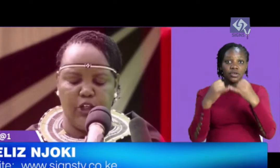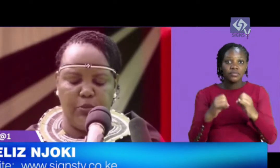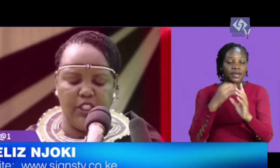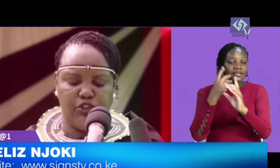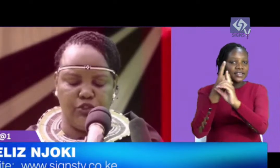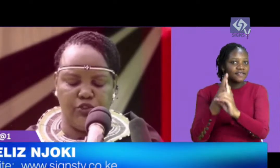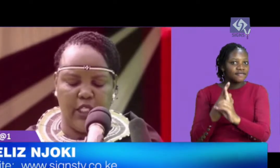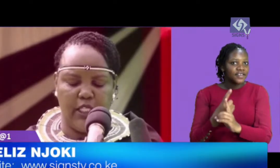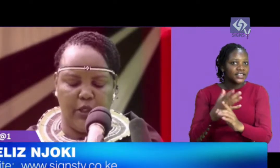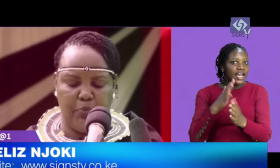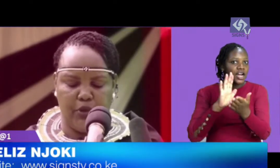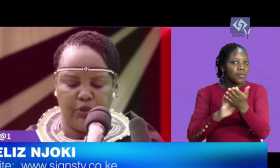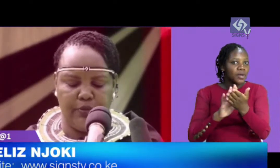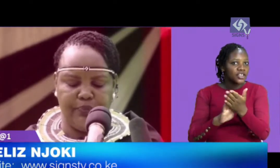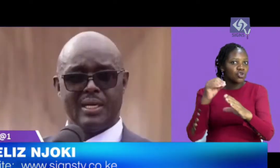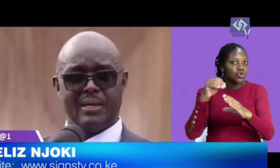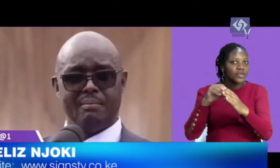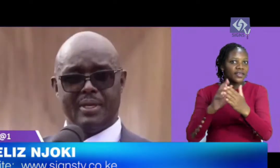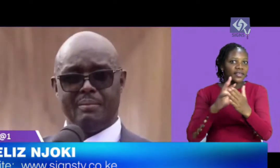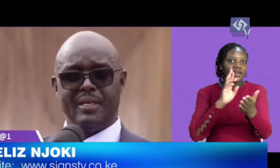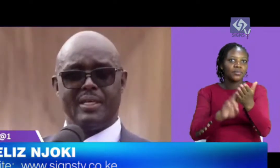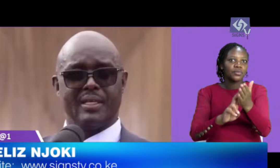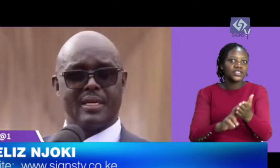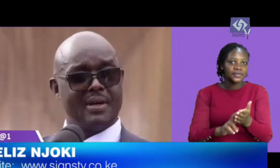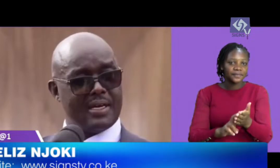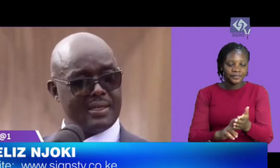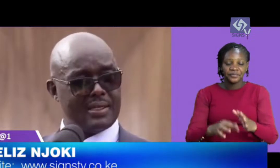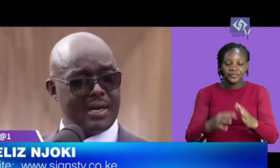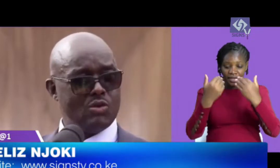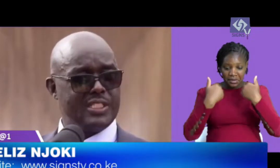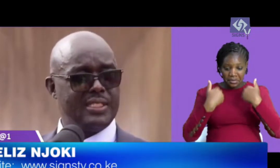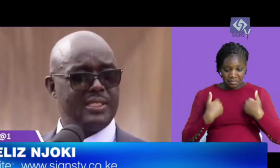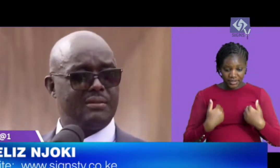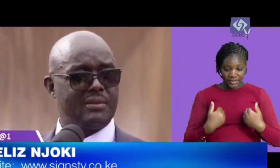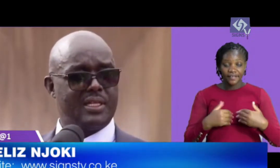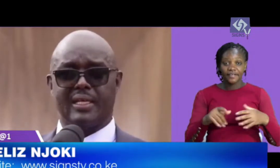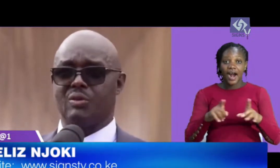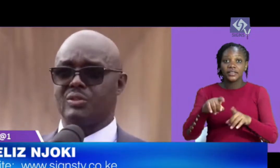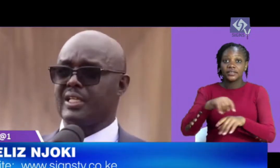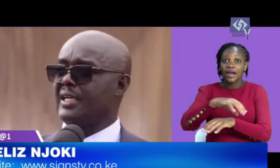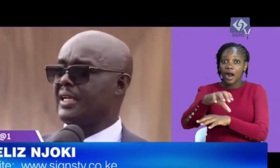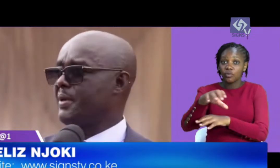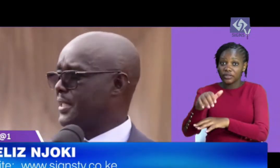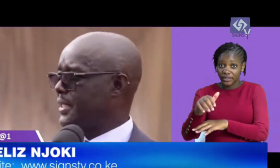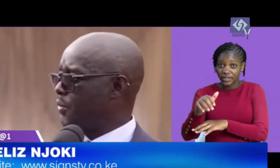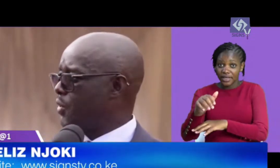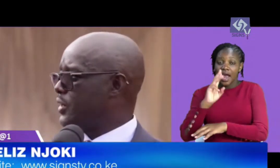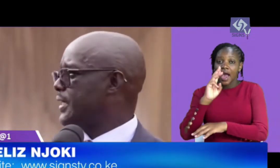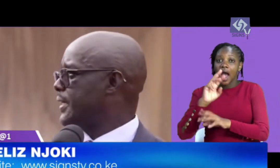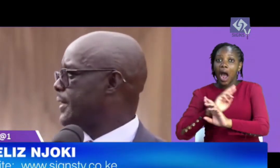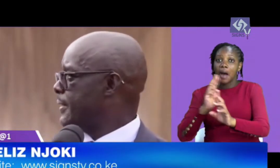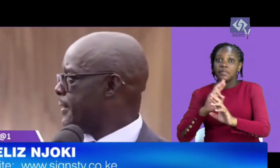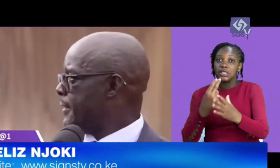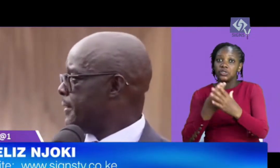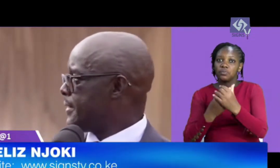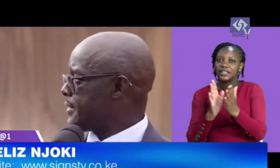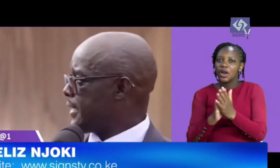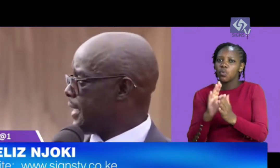various recommendations in the report. Mimi kama county pelekea kushirikiana na mashirika